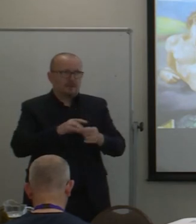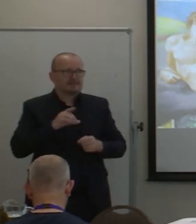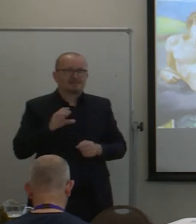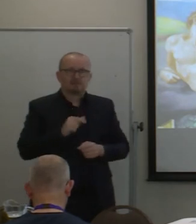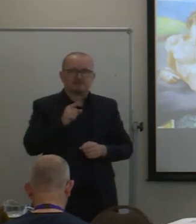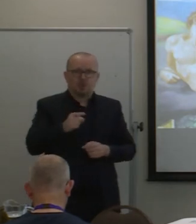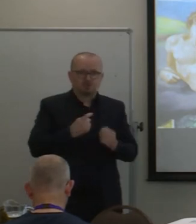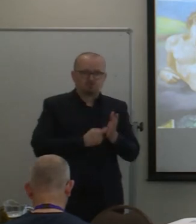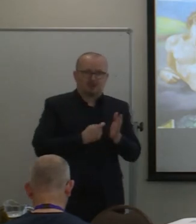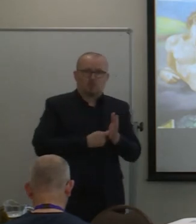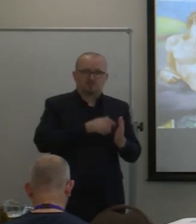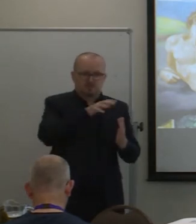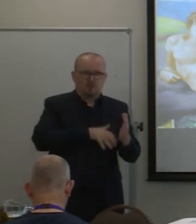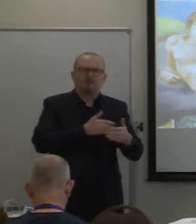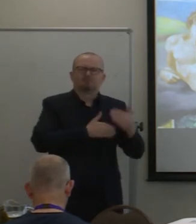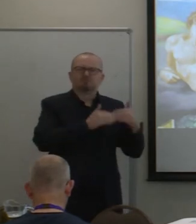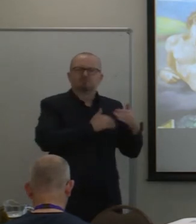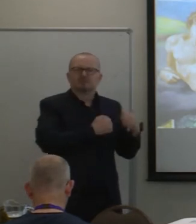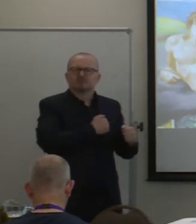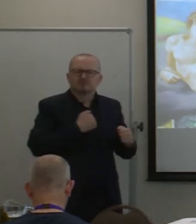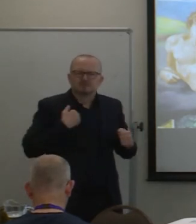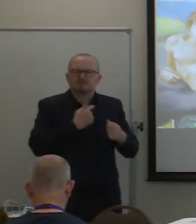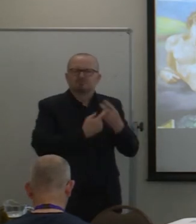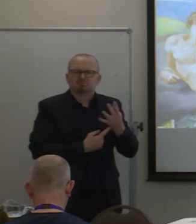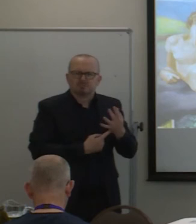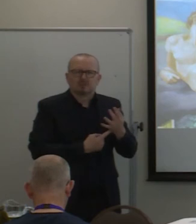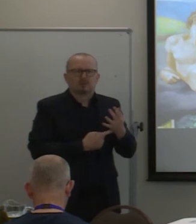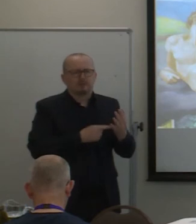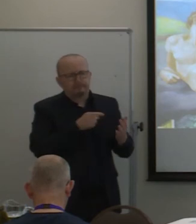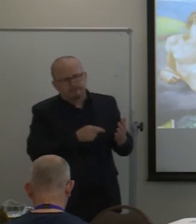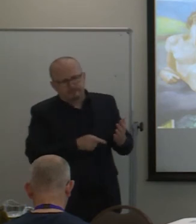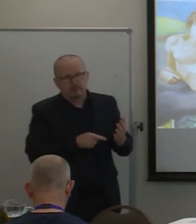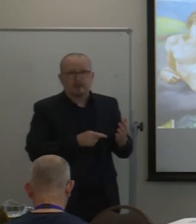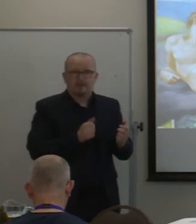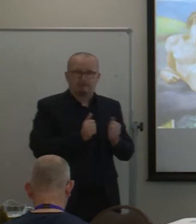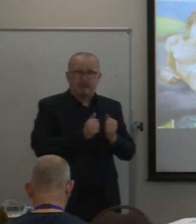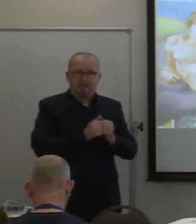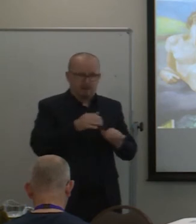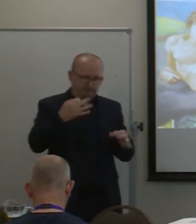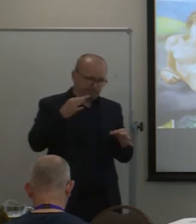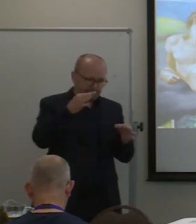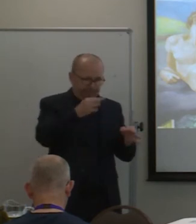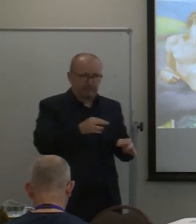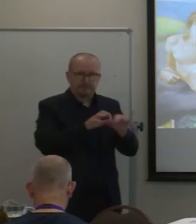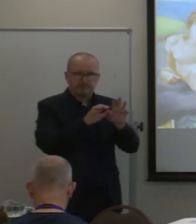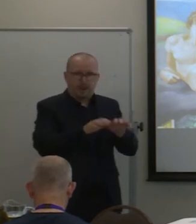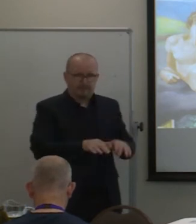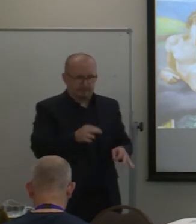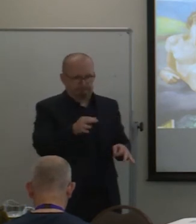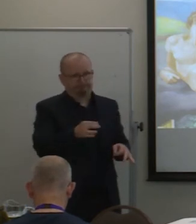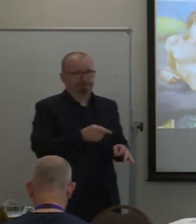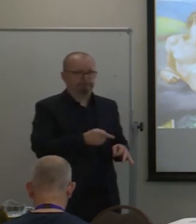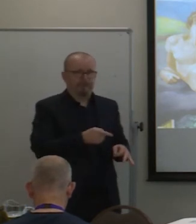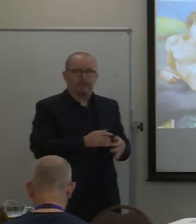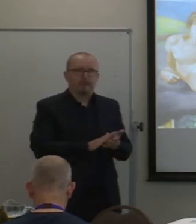They're bits of paper and microfilm, and they mean nothing until our ancestors are reconnected with their modern-day family.